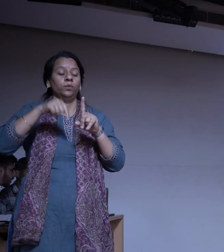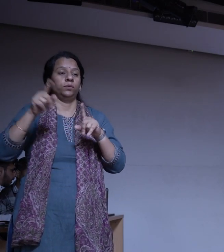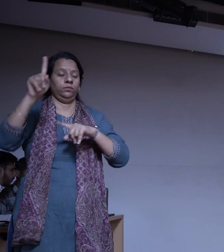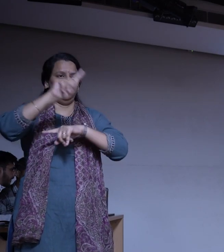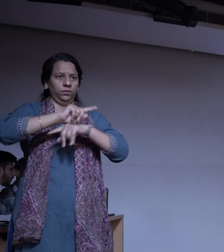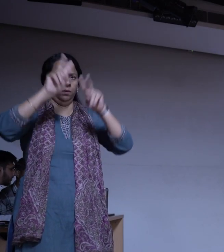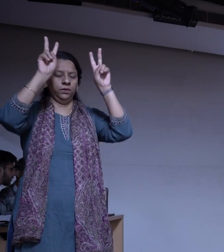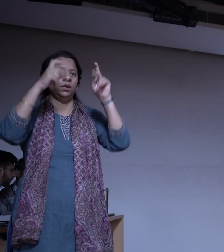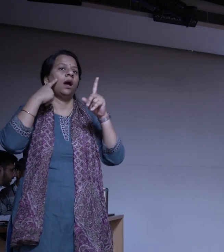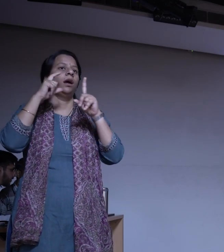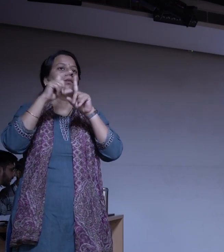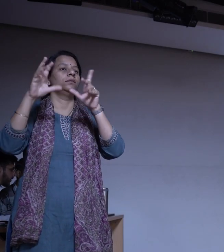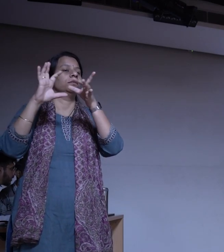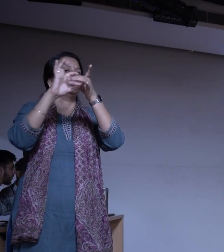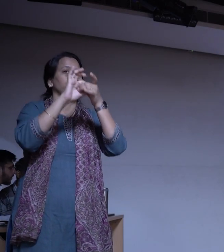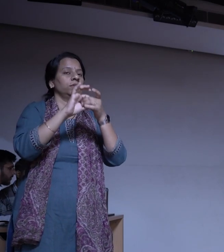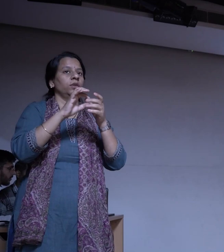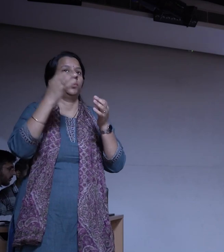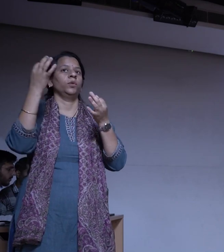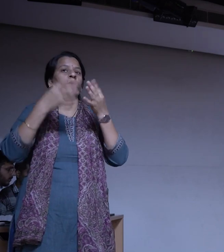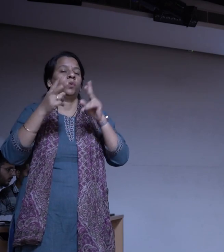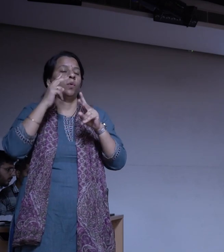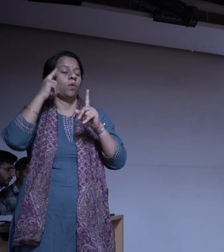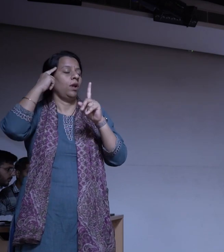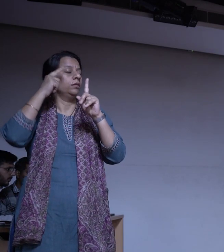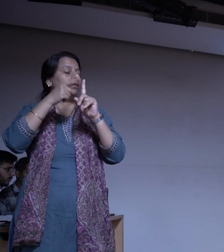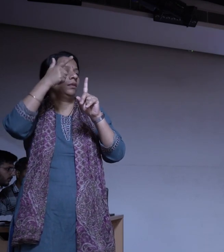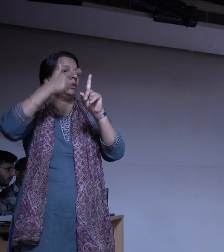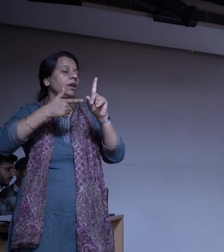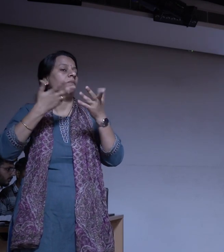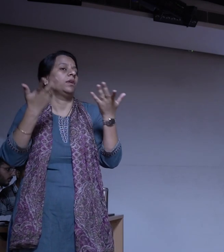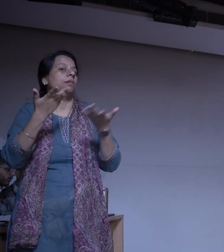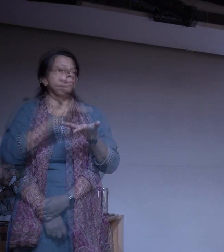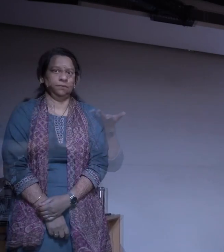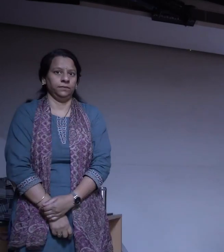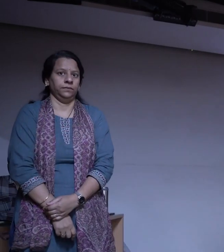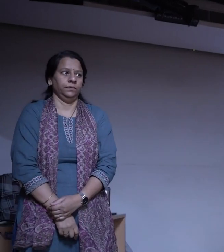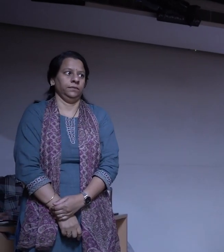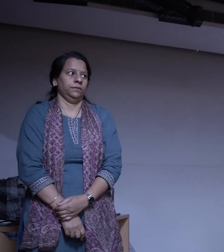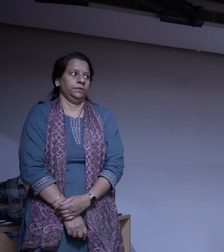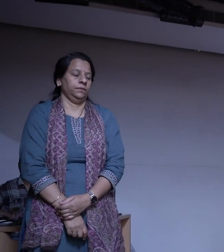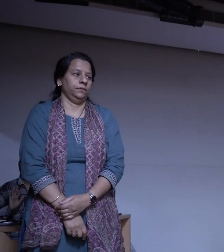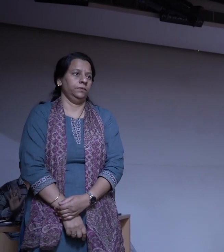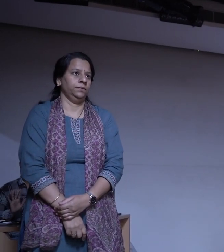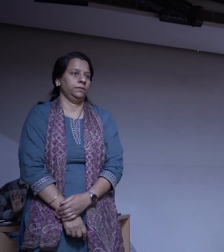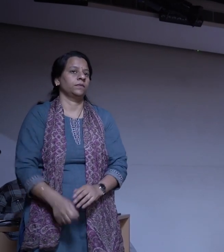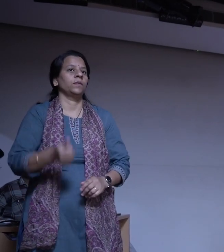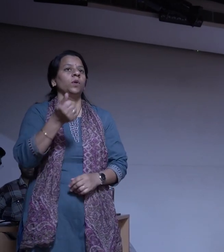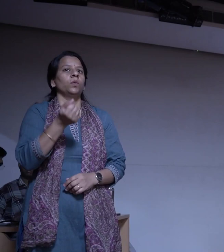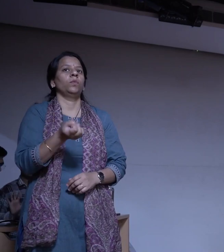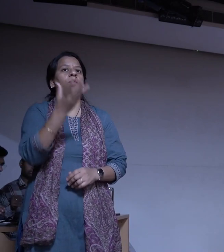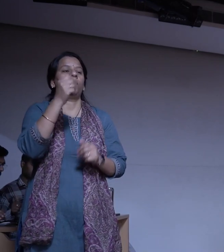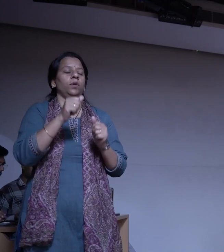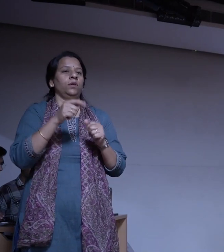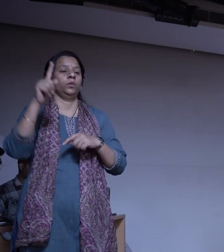which is based on intellectual disability and the overall objective of the purple talk sir please yeah good morning